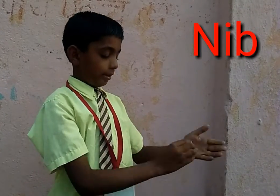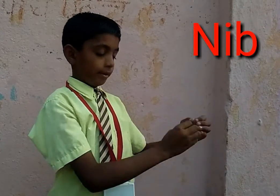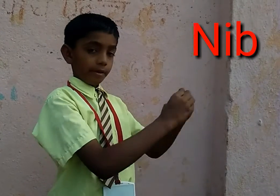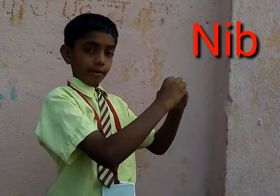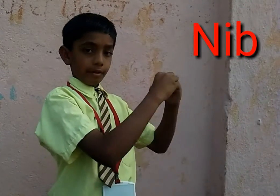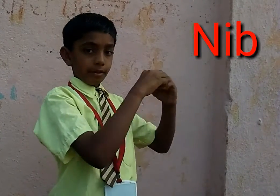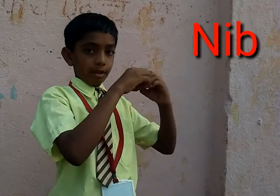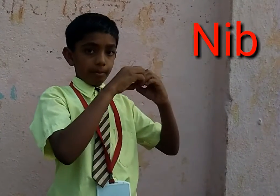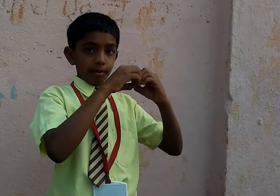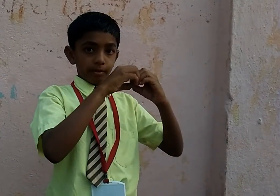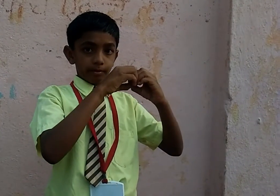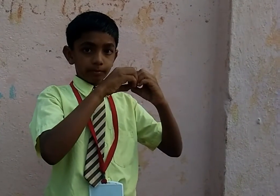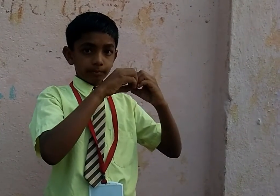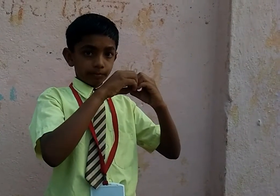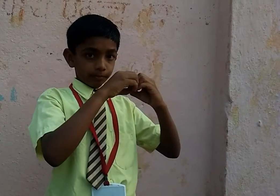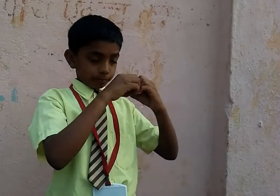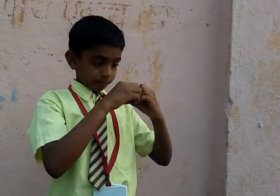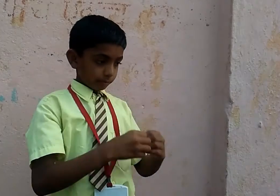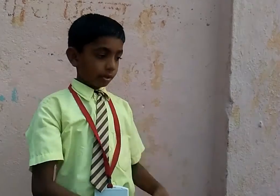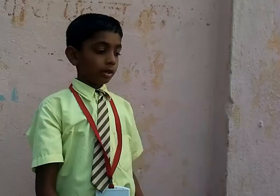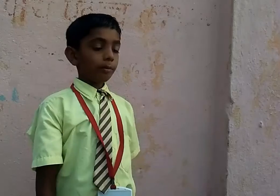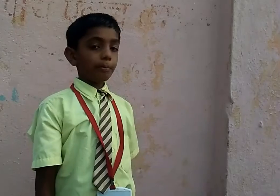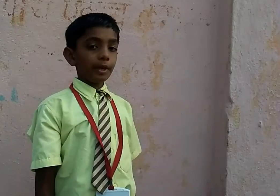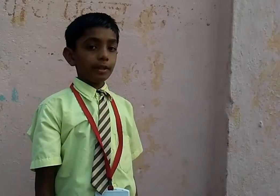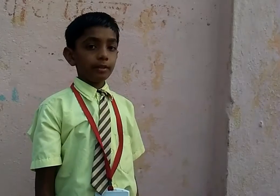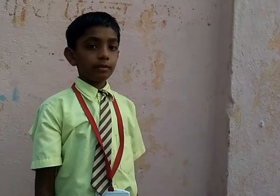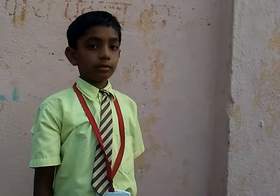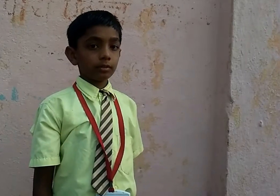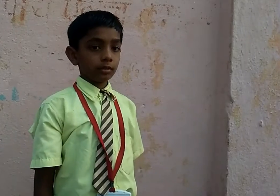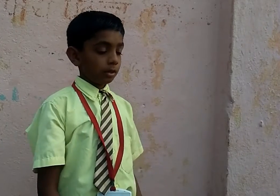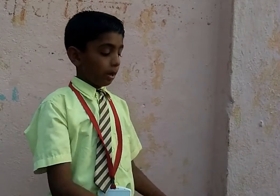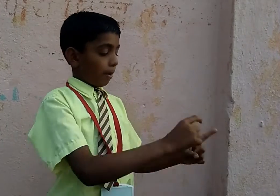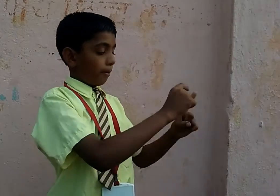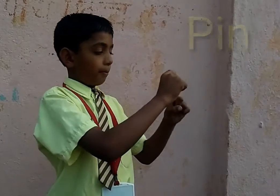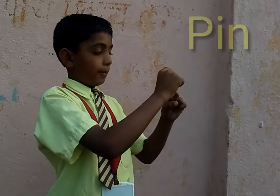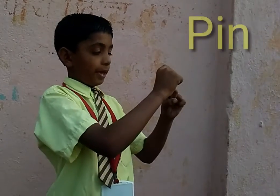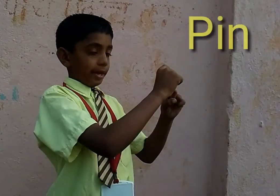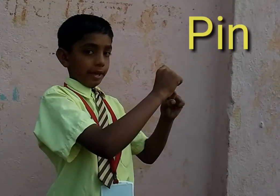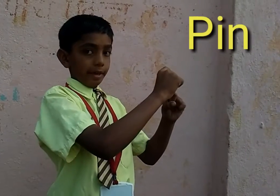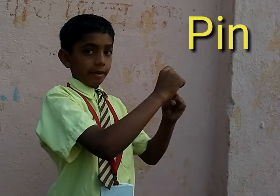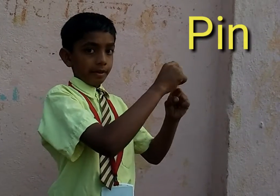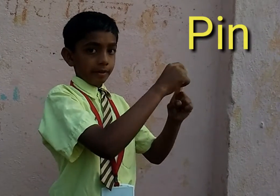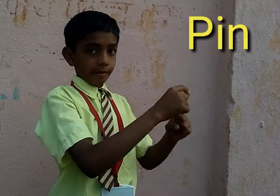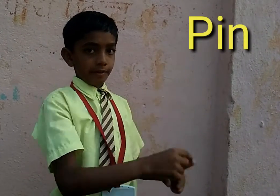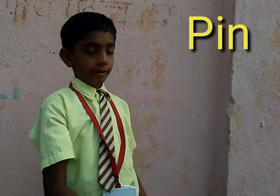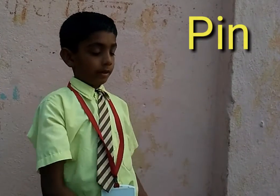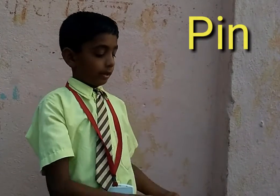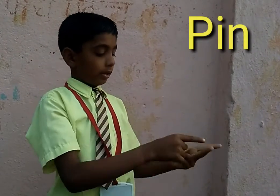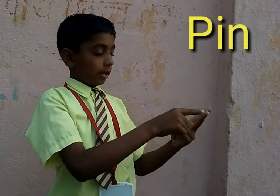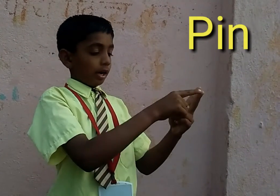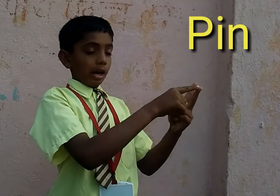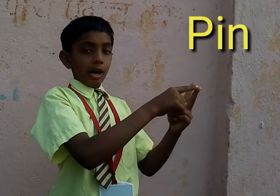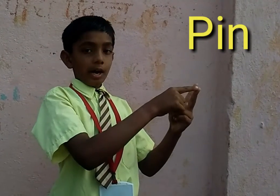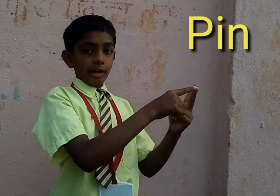me been be I